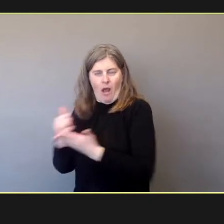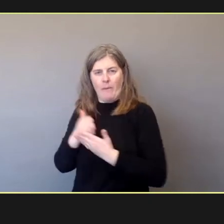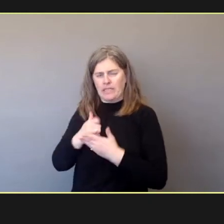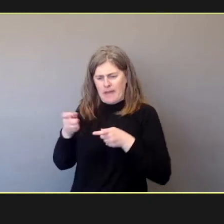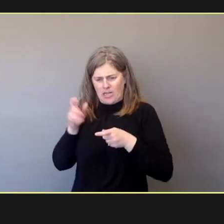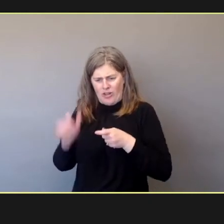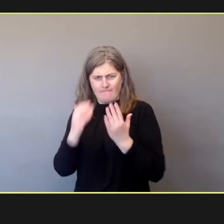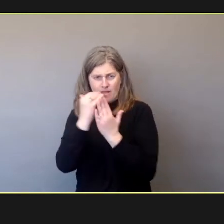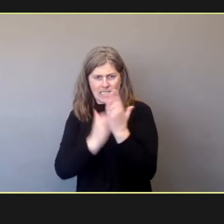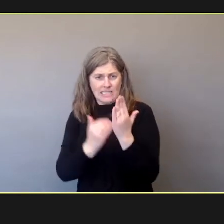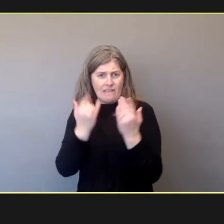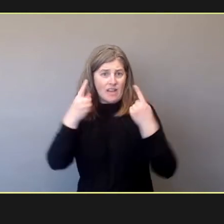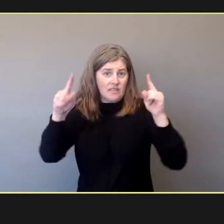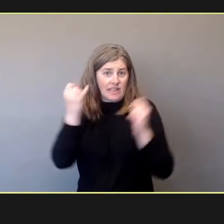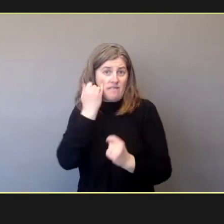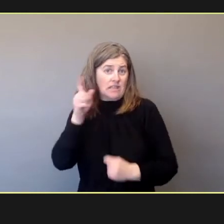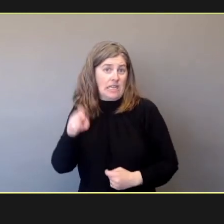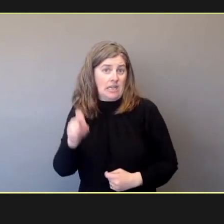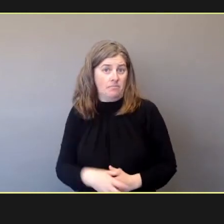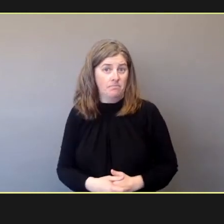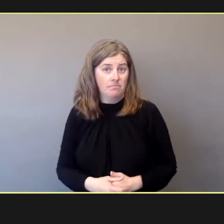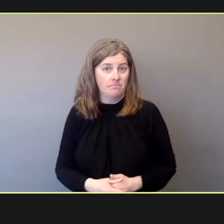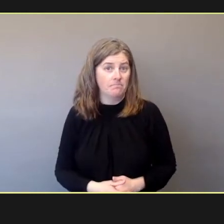that effectively.